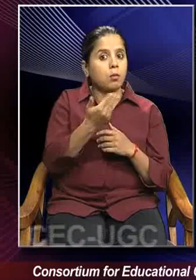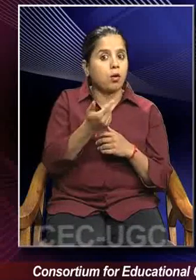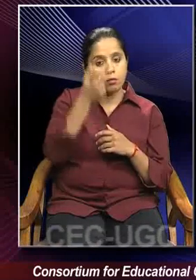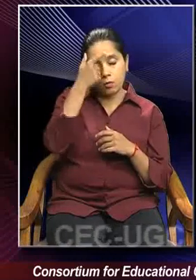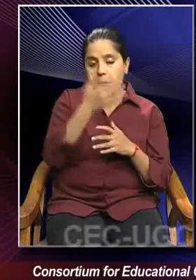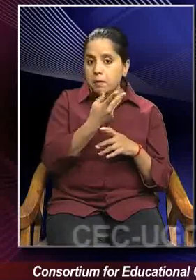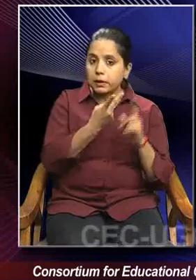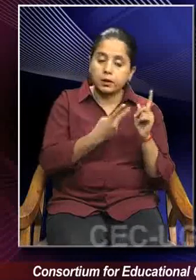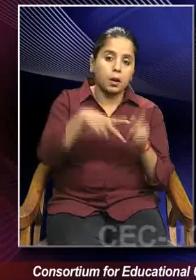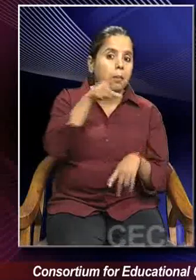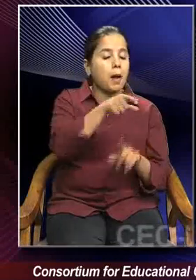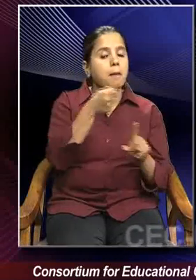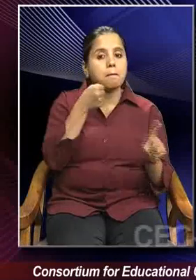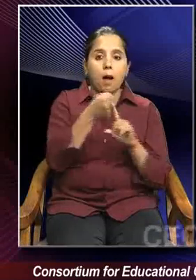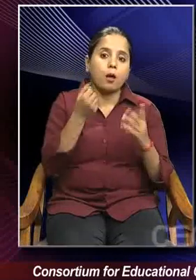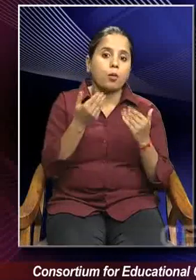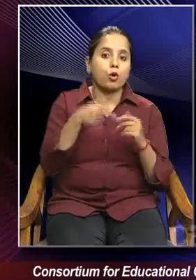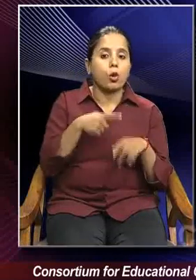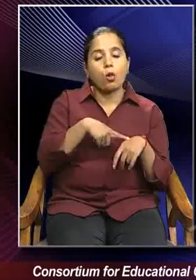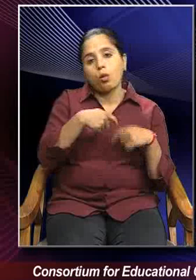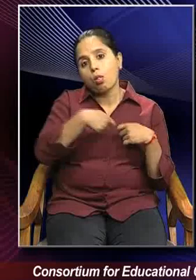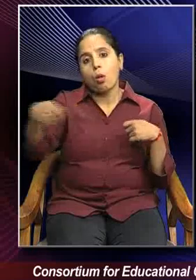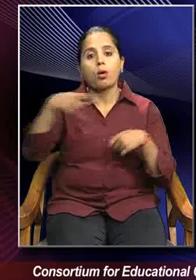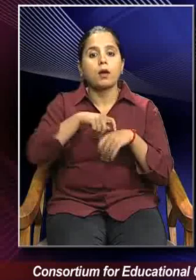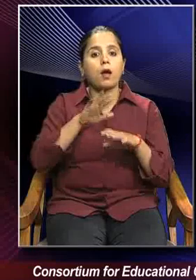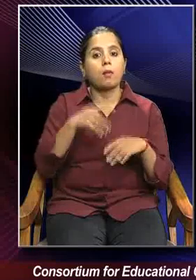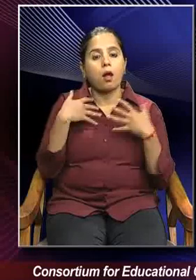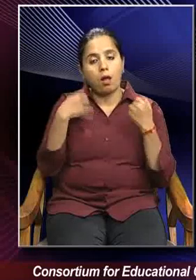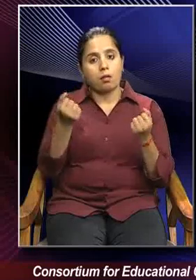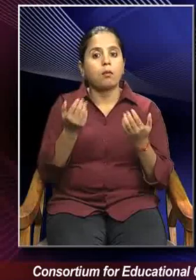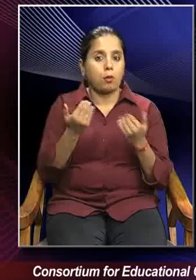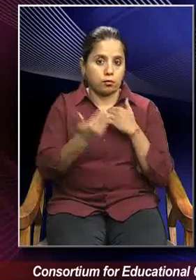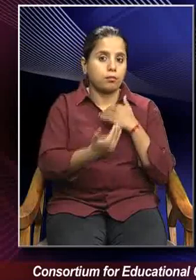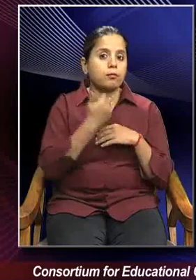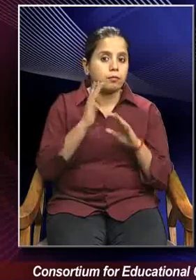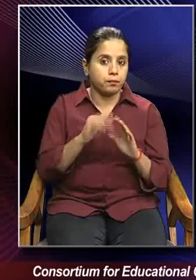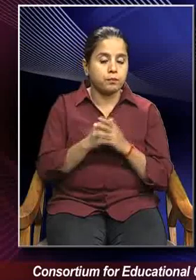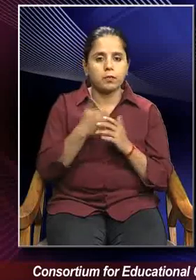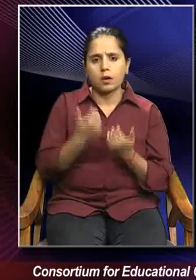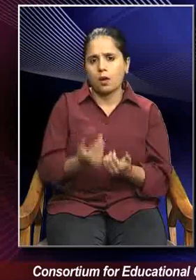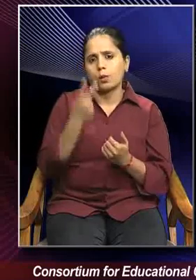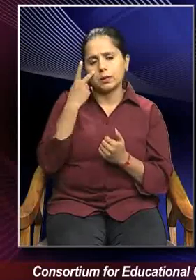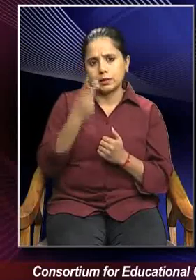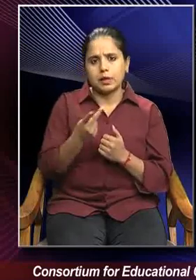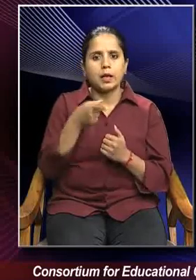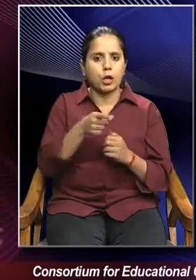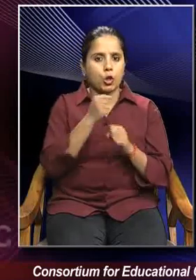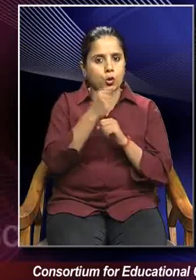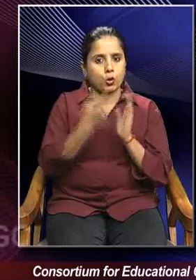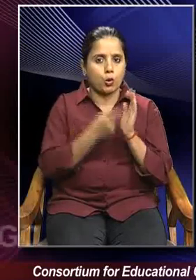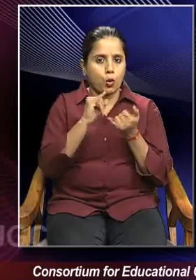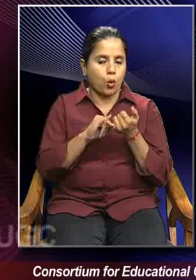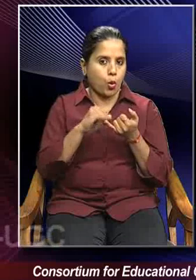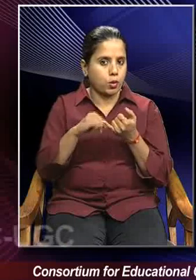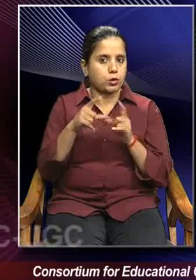detrimental impact on long-term well-being. Now, beyond gross